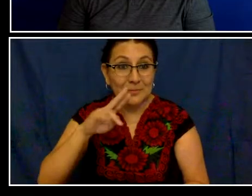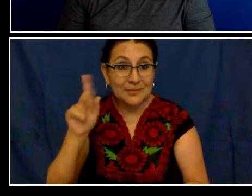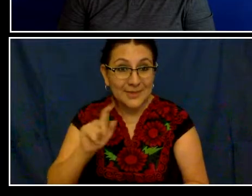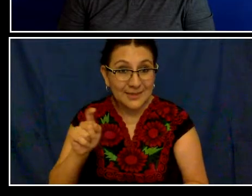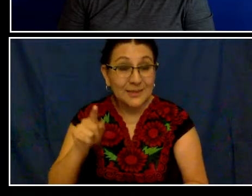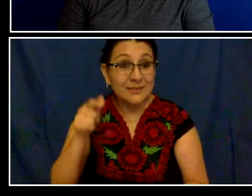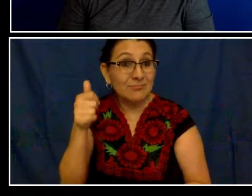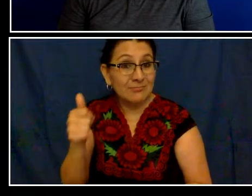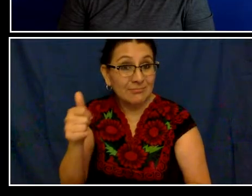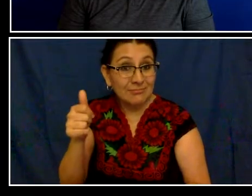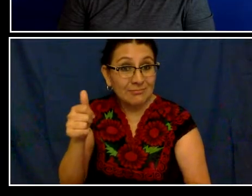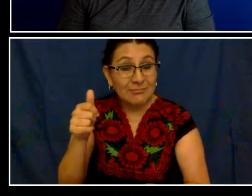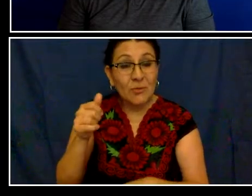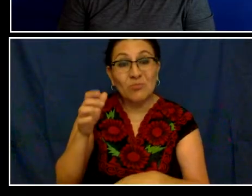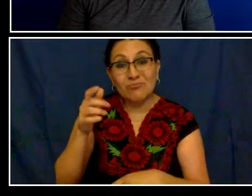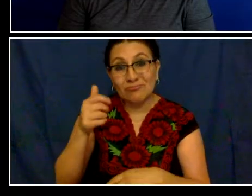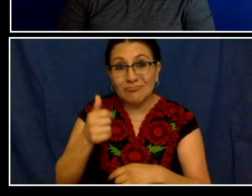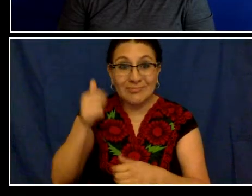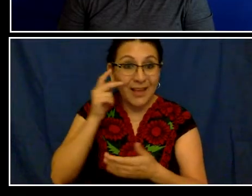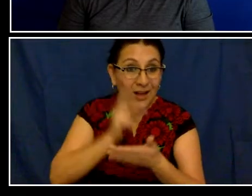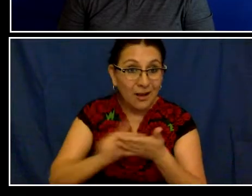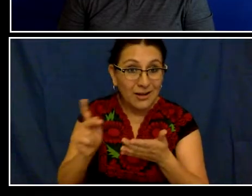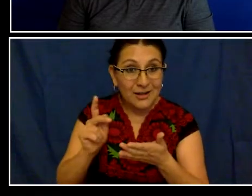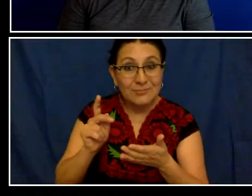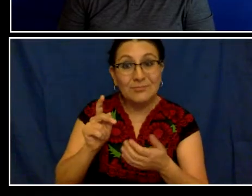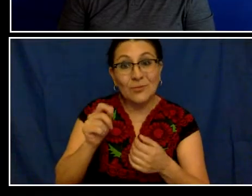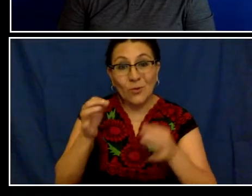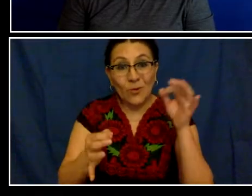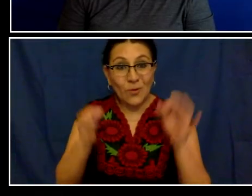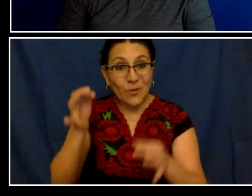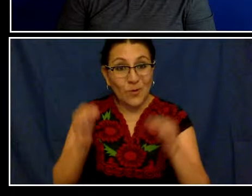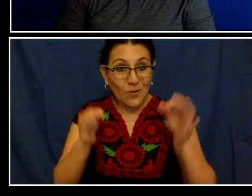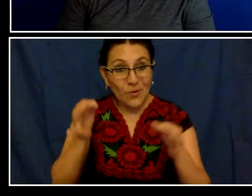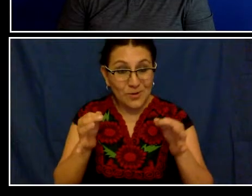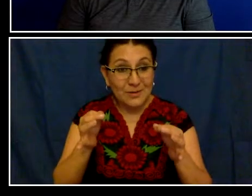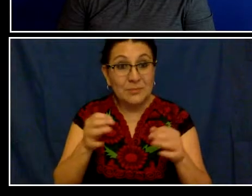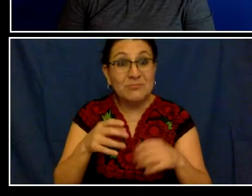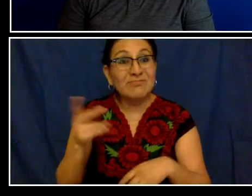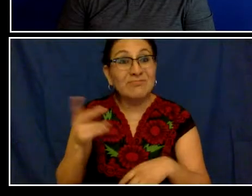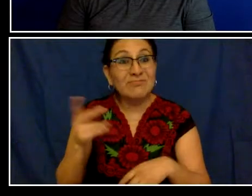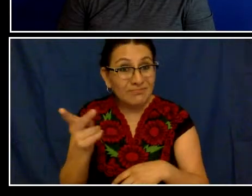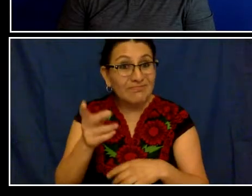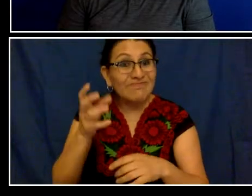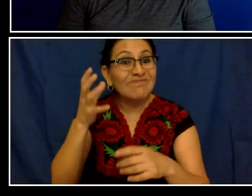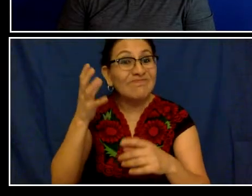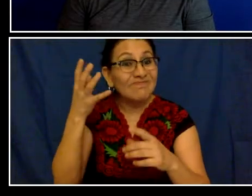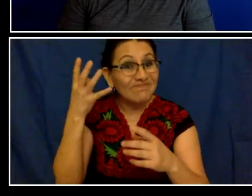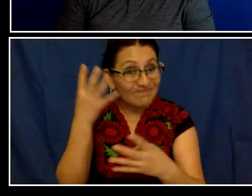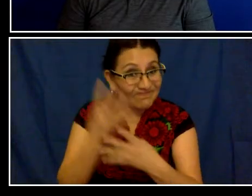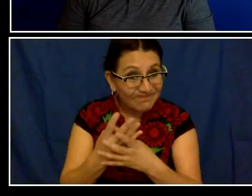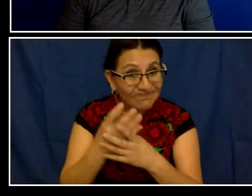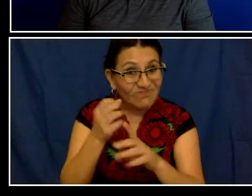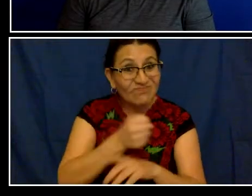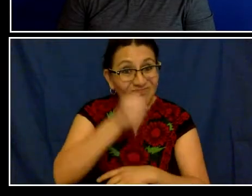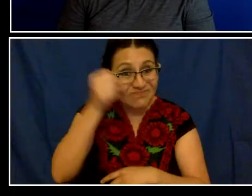And she was the wife of Miguel Dominguez and the secretary of the royal